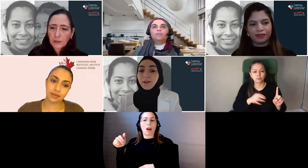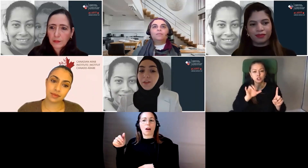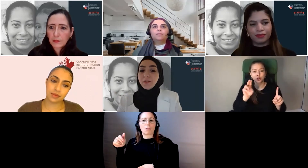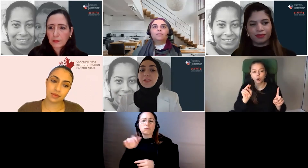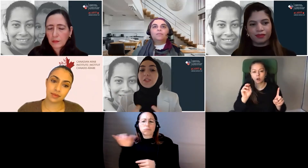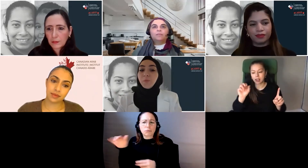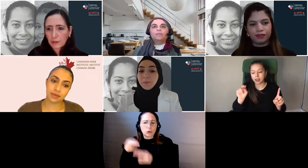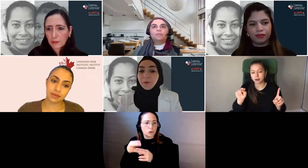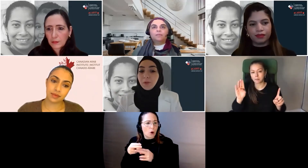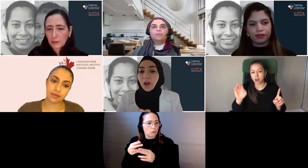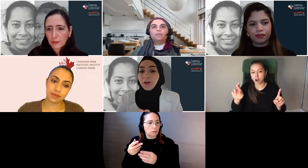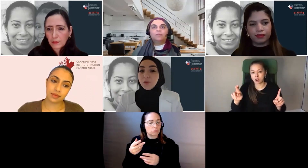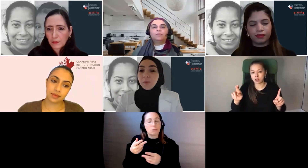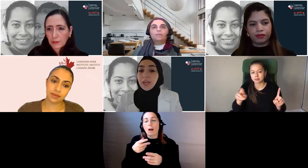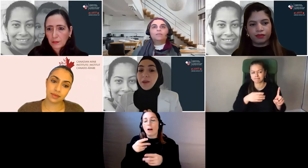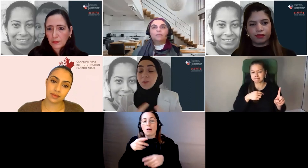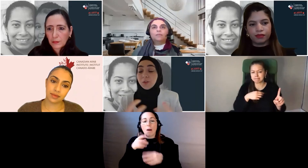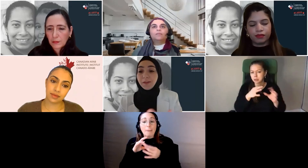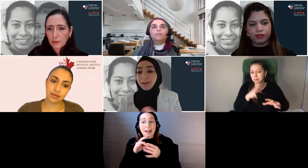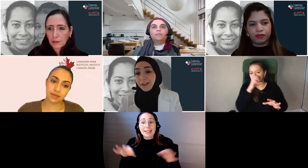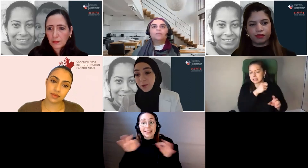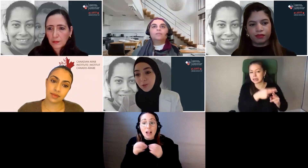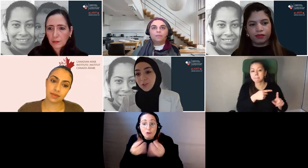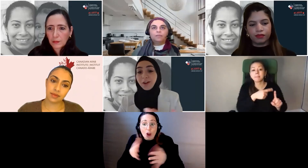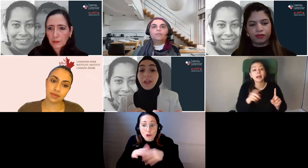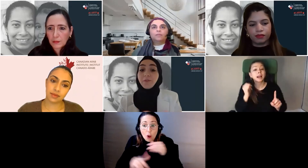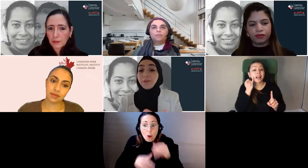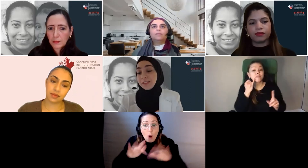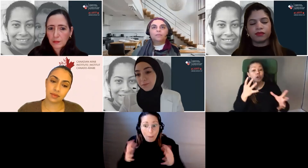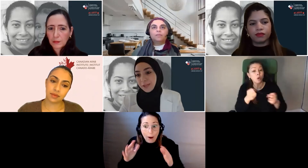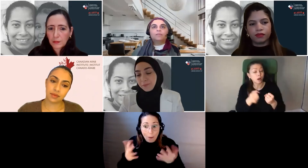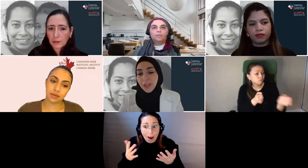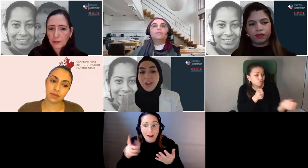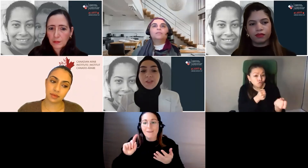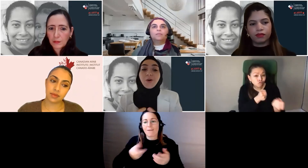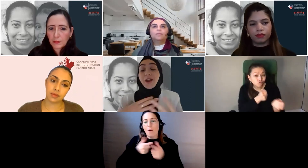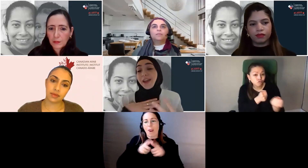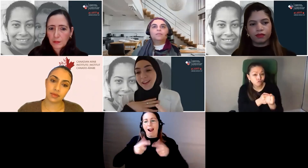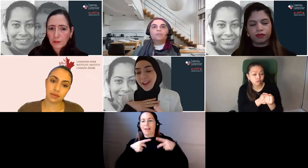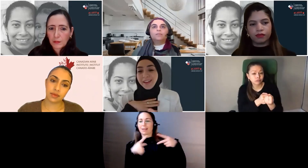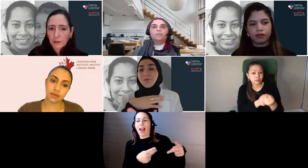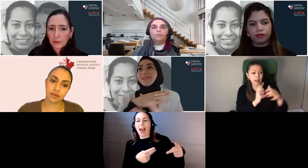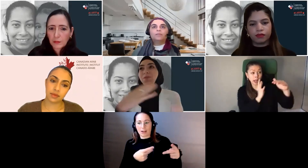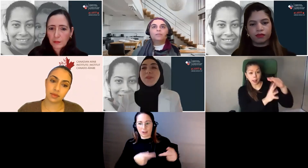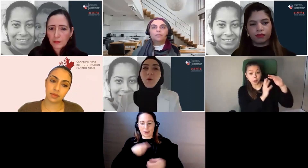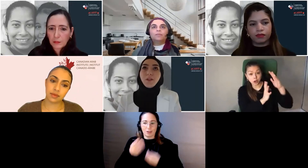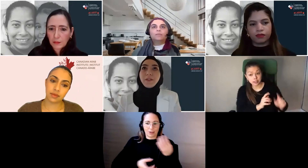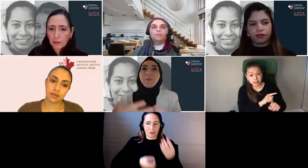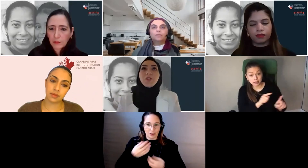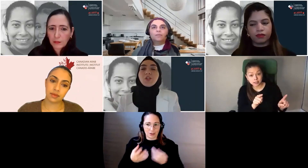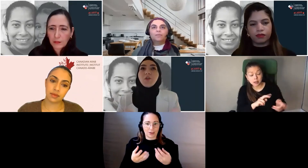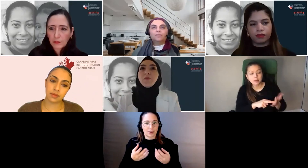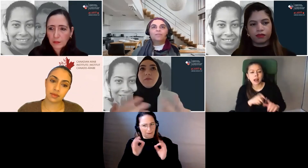bring relevance to people, you have to be able to speak their language effectively. So with all